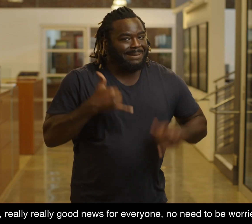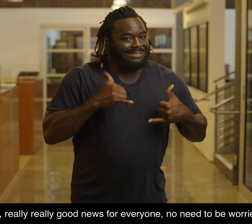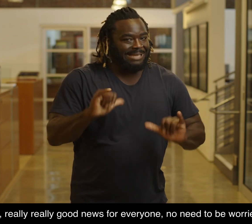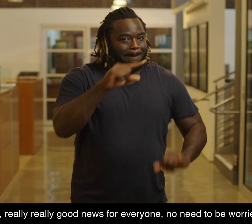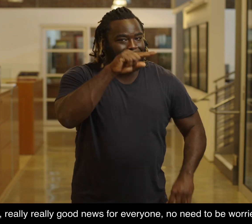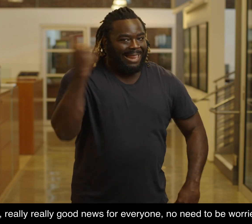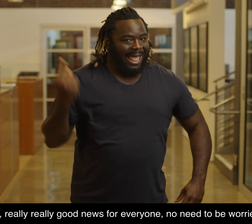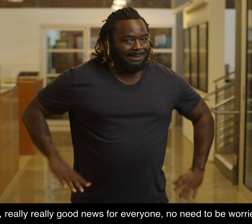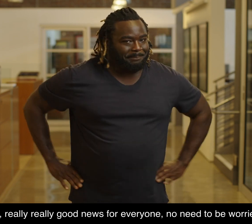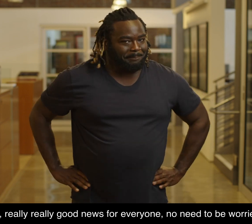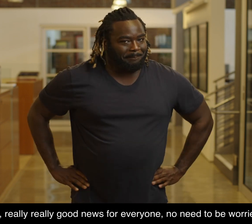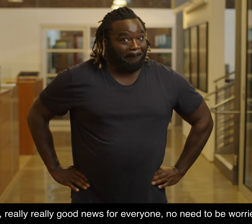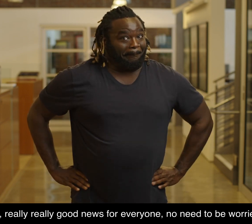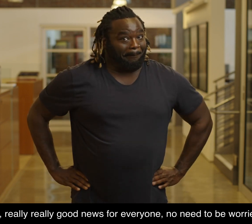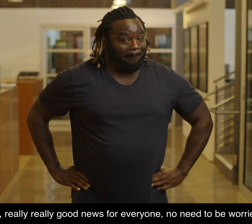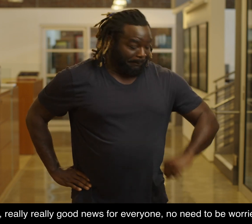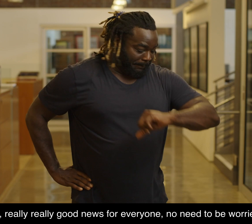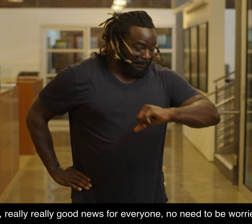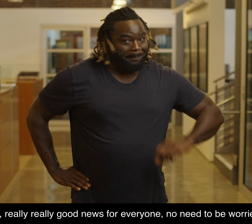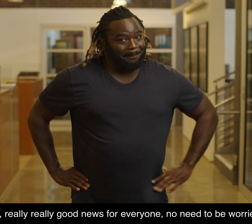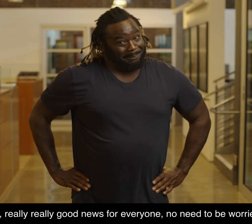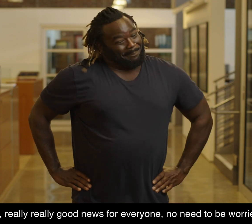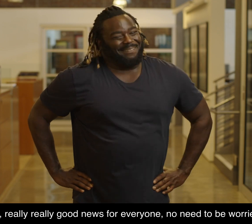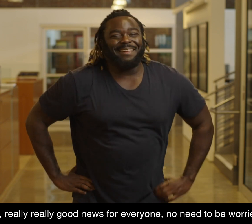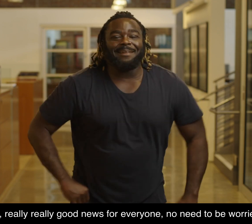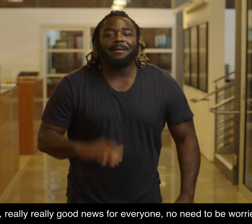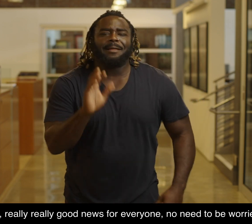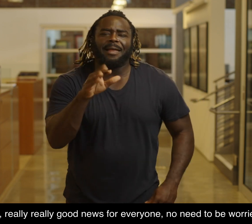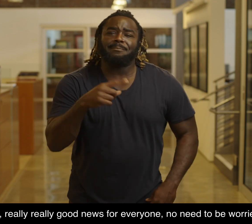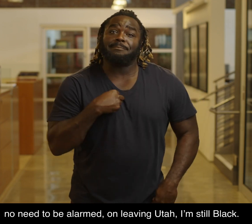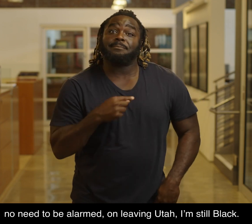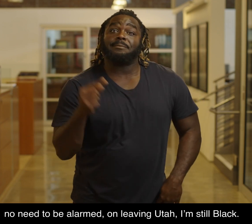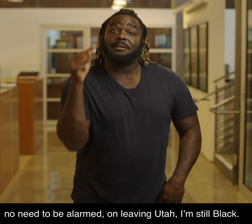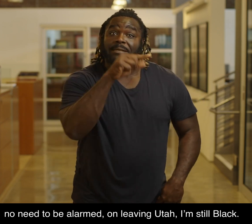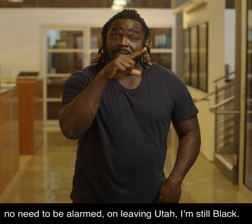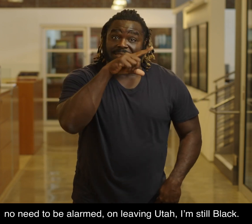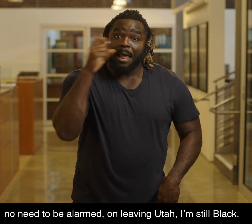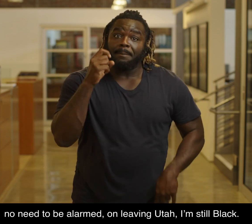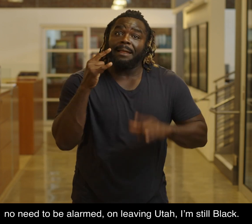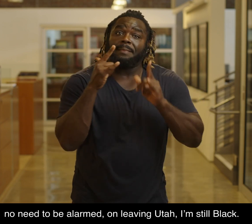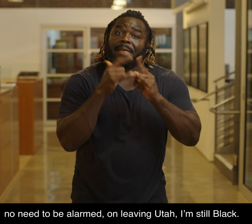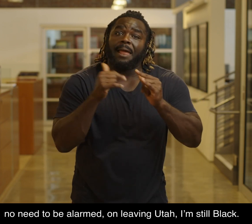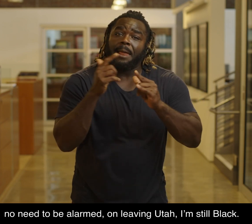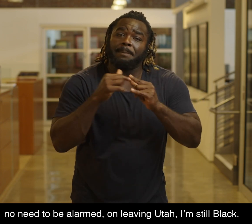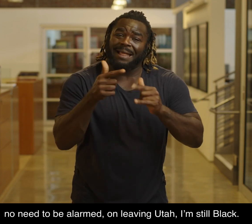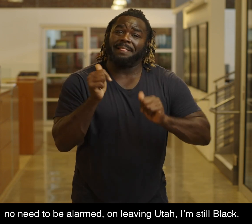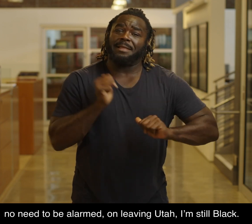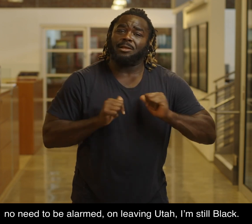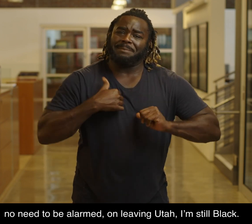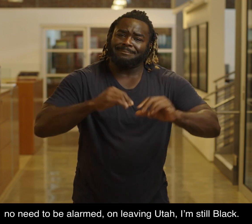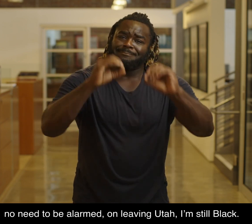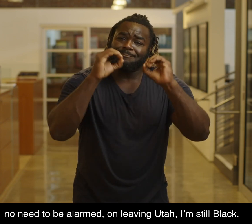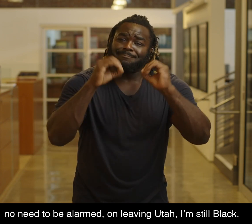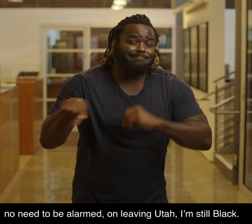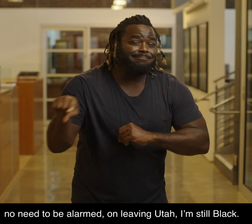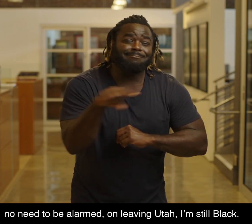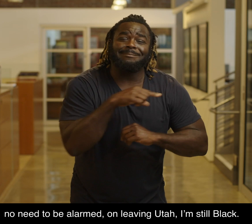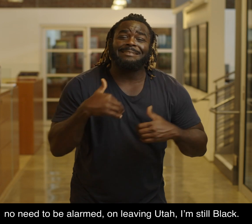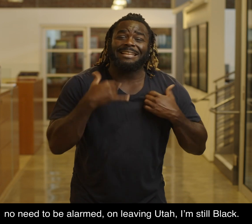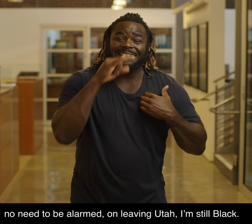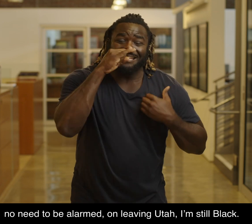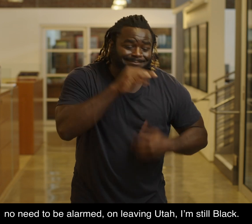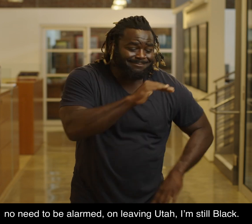Now, really, really good news for everyone. No need to be worried. No need to be alarmed. On leaving Utah, I'm still